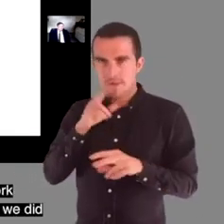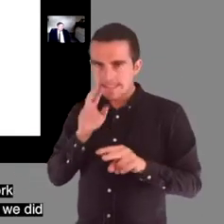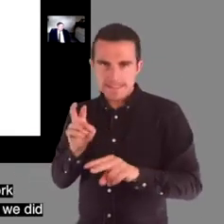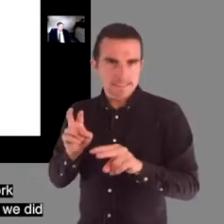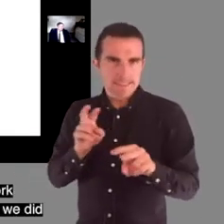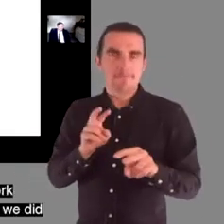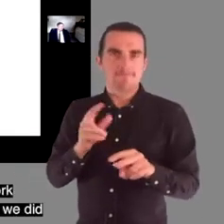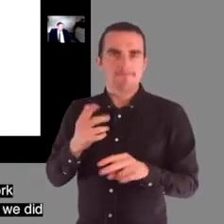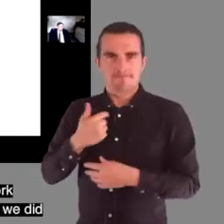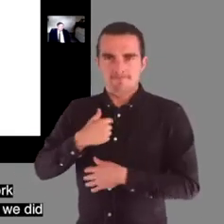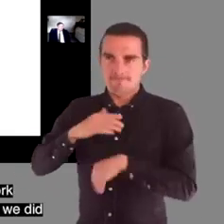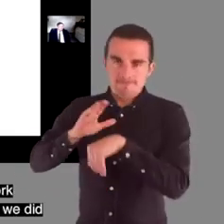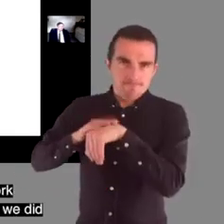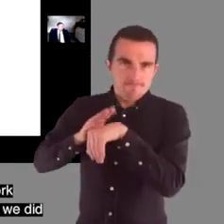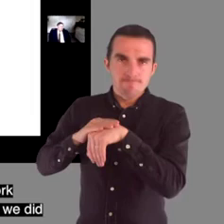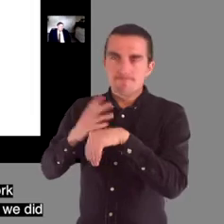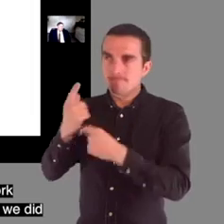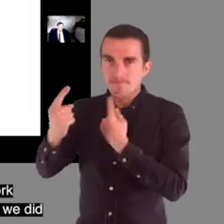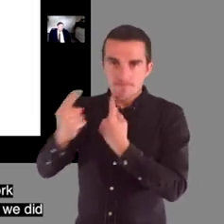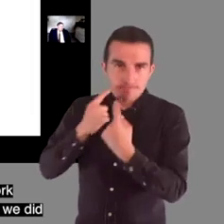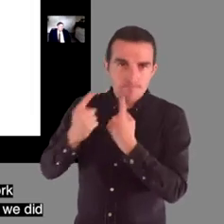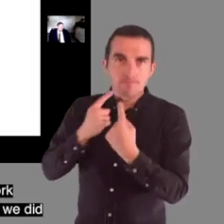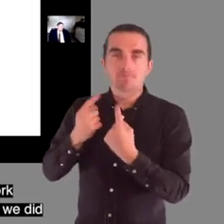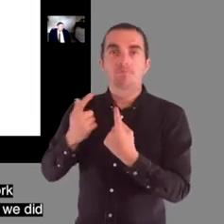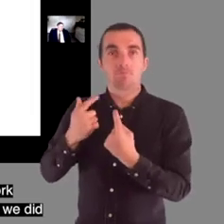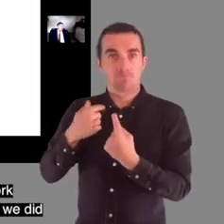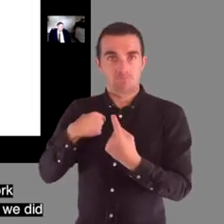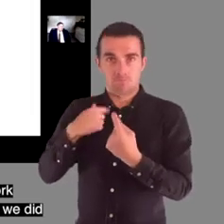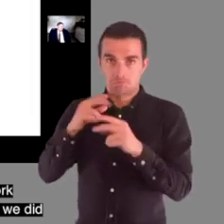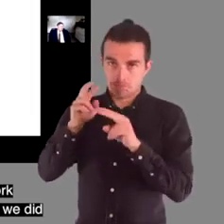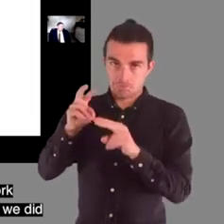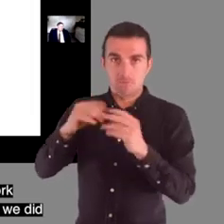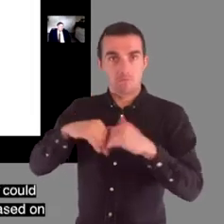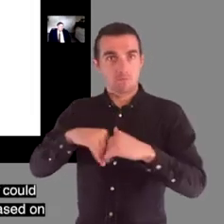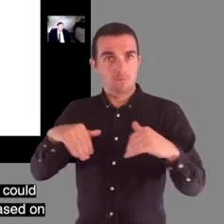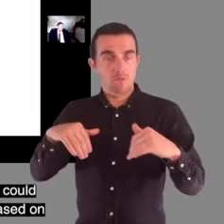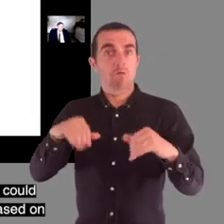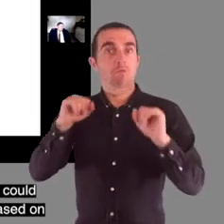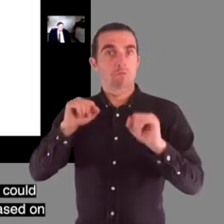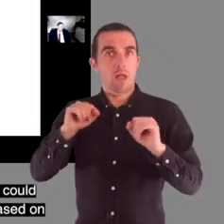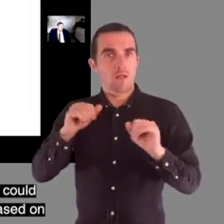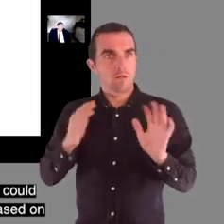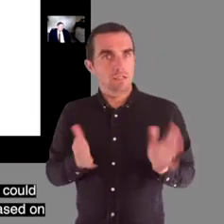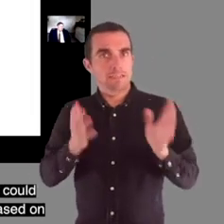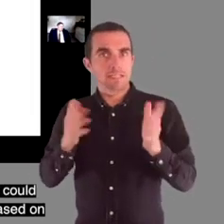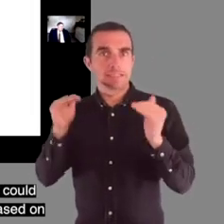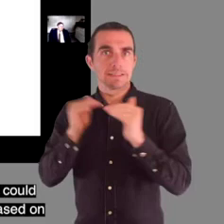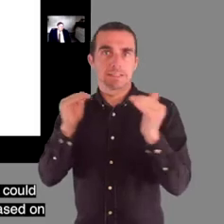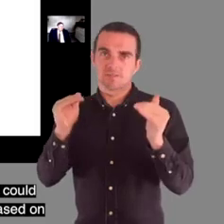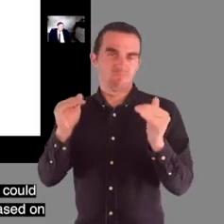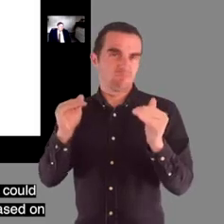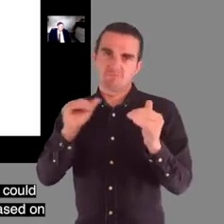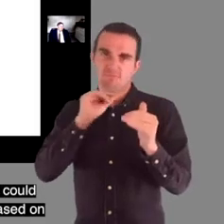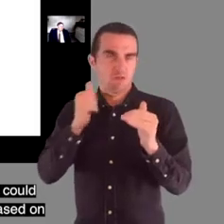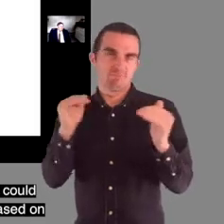principle to the world programs of action. And we did not also believe that apartheid did